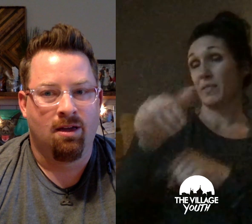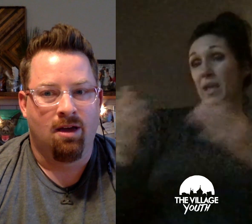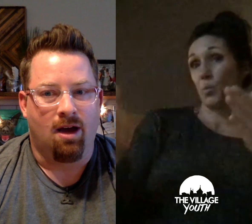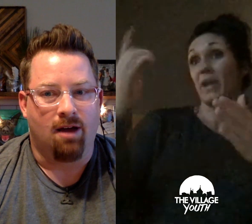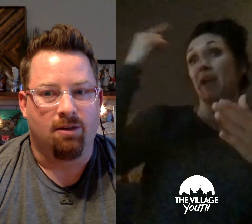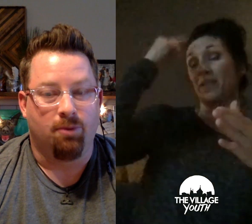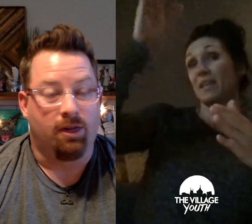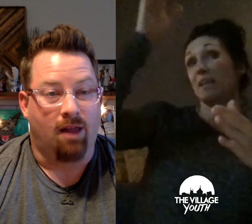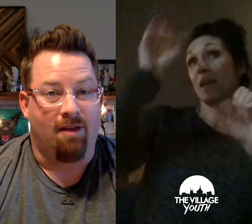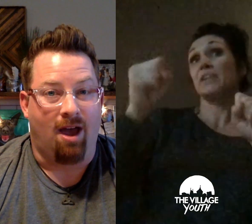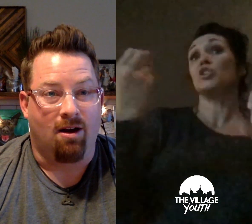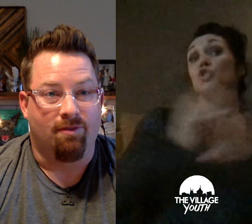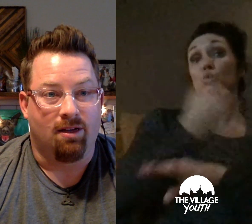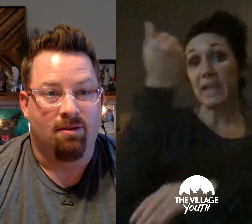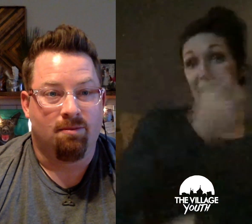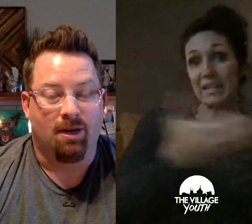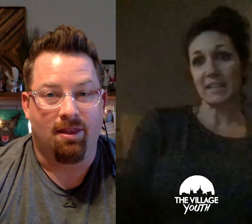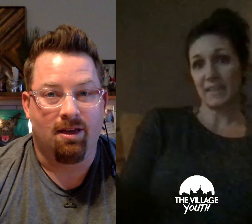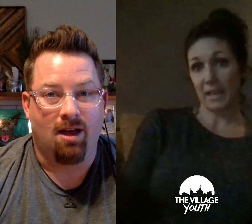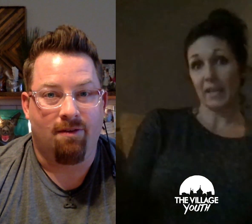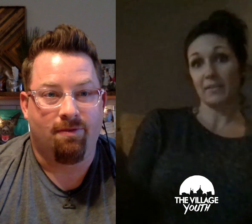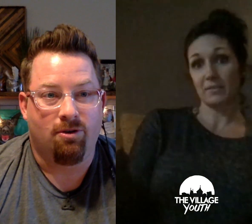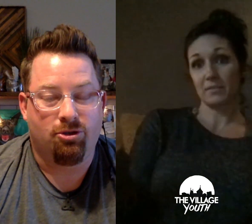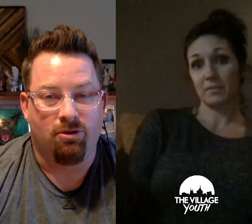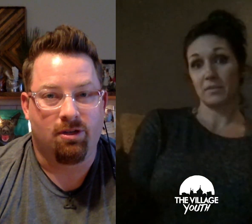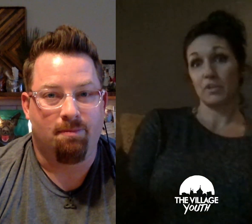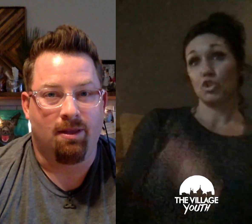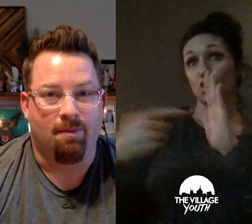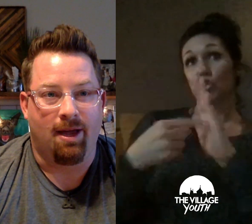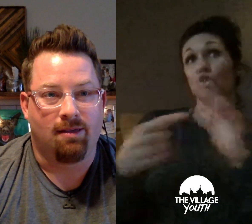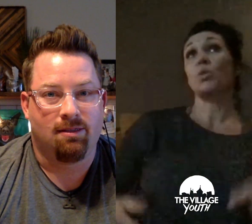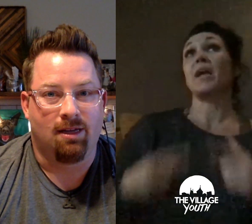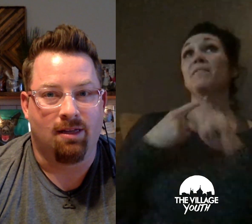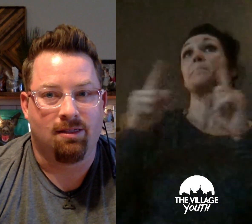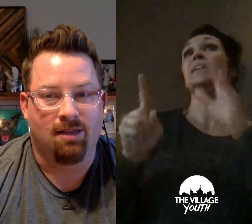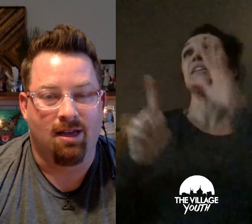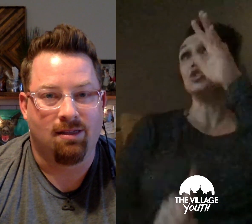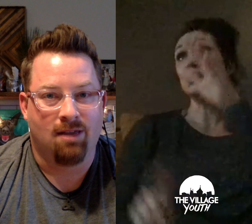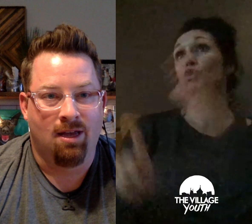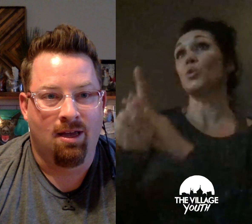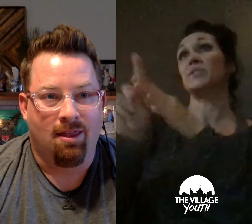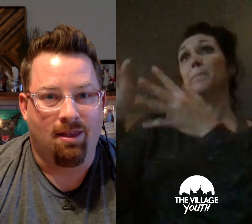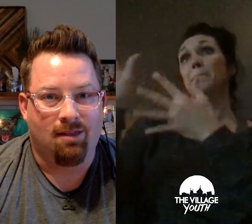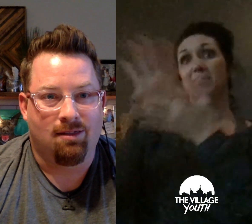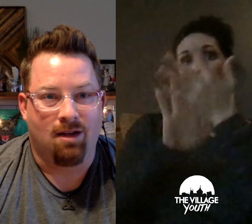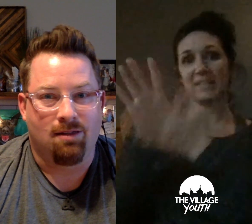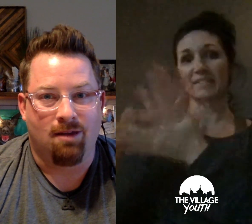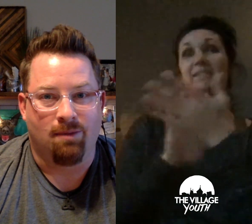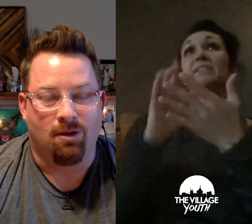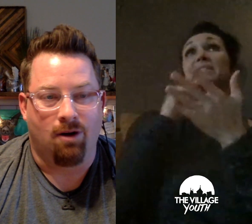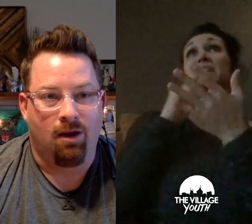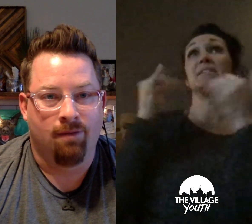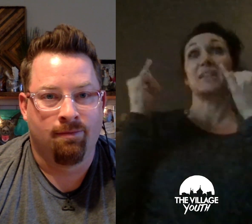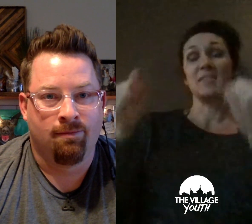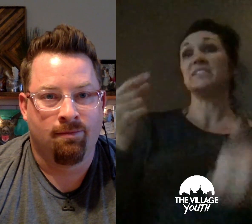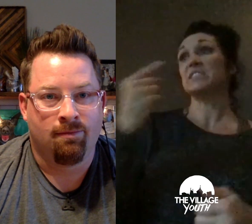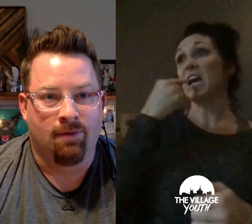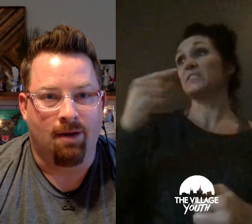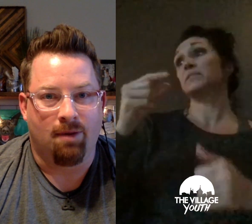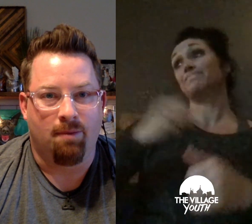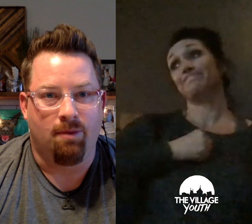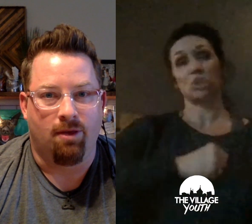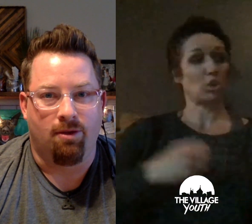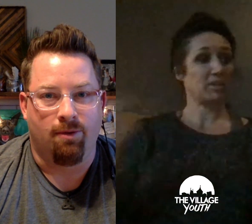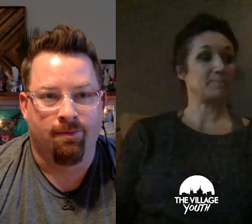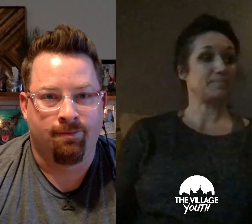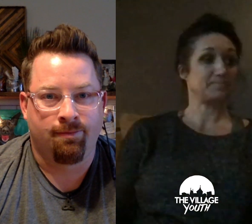anything to bring life out of it. But I think God Yeah. first shows up in the mess and says, this sucks. I'm sorry. And